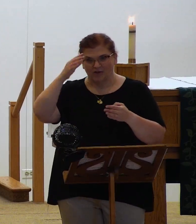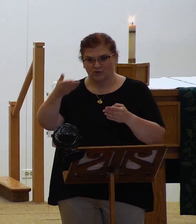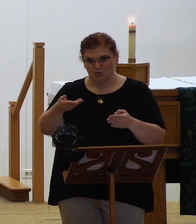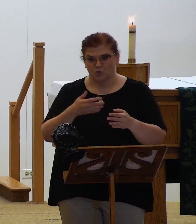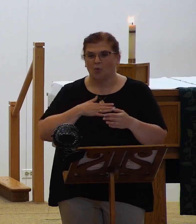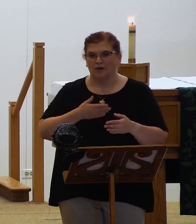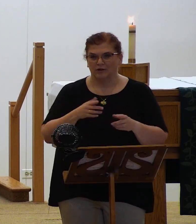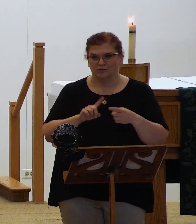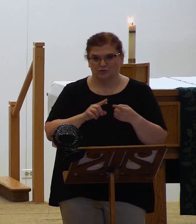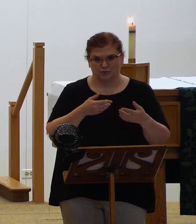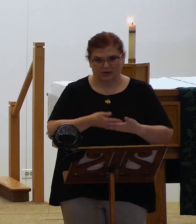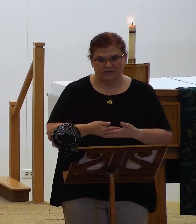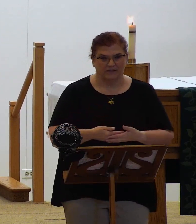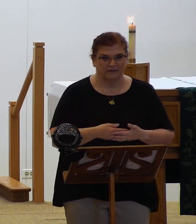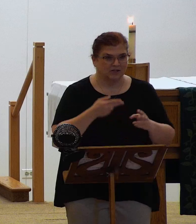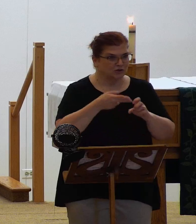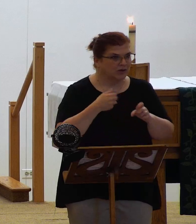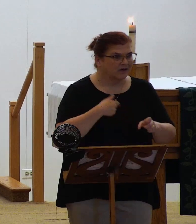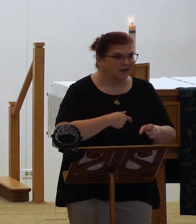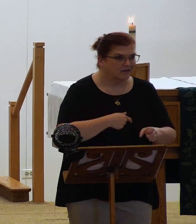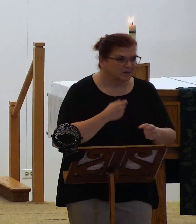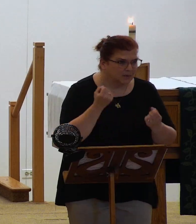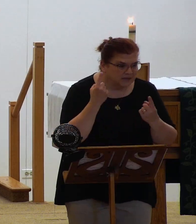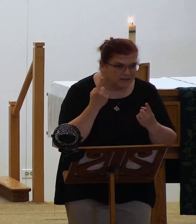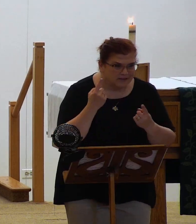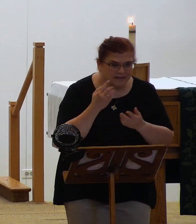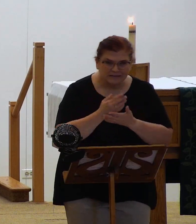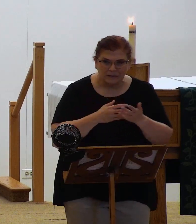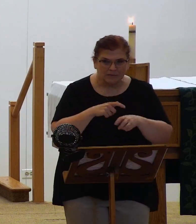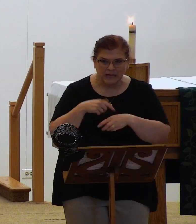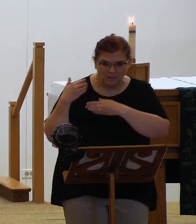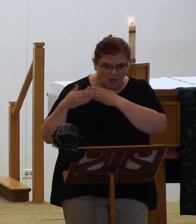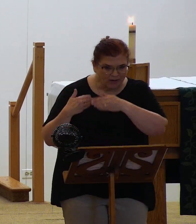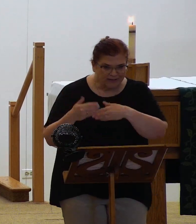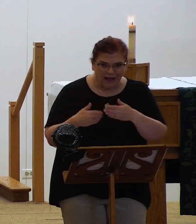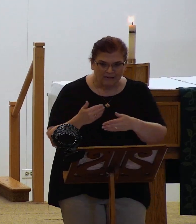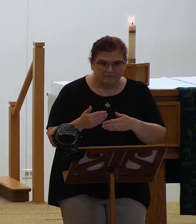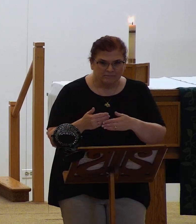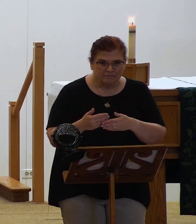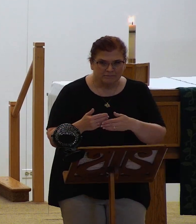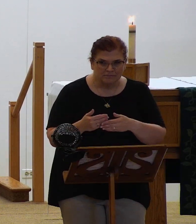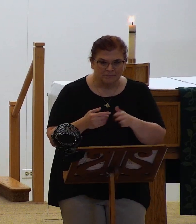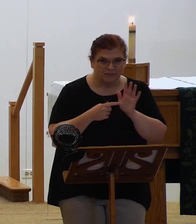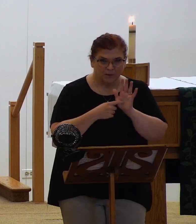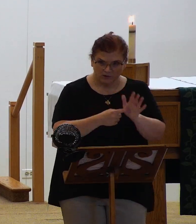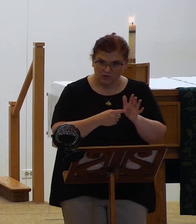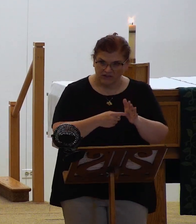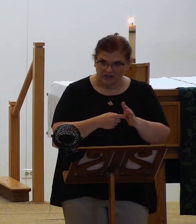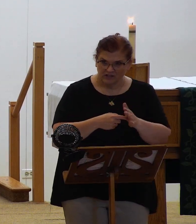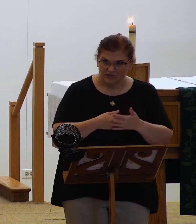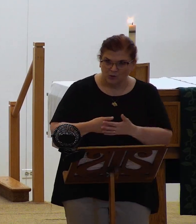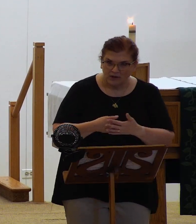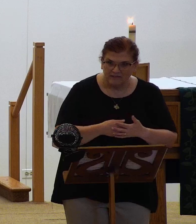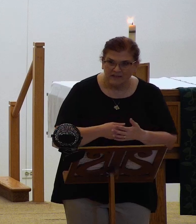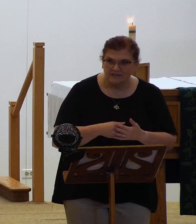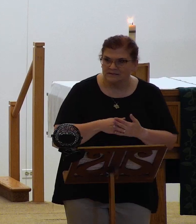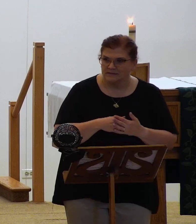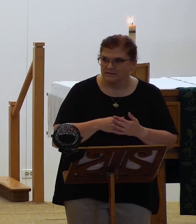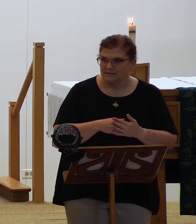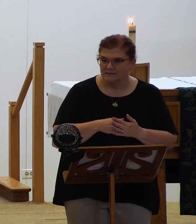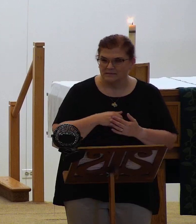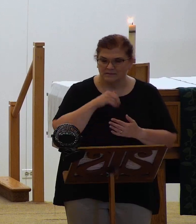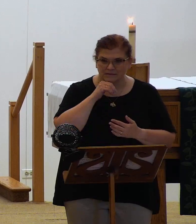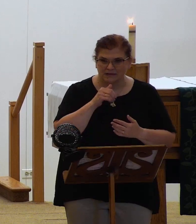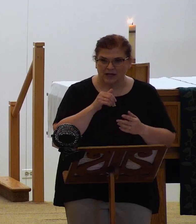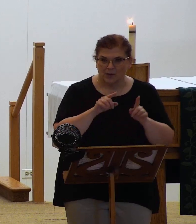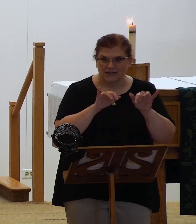Joining this is a realization that somewhere along the line, that what is revealed to infants does not always stay with us.